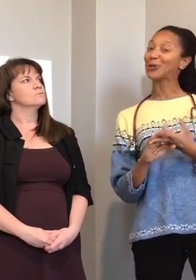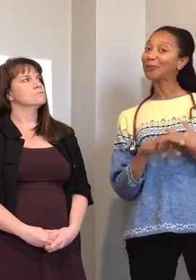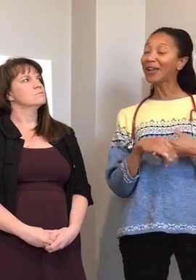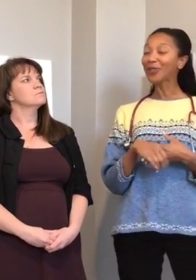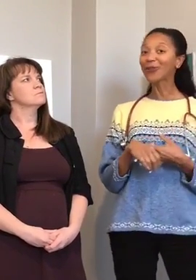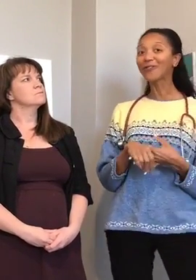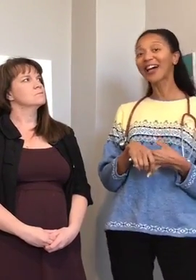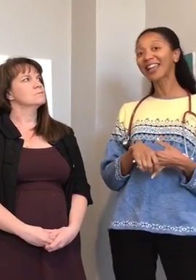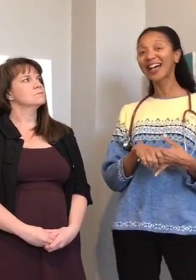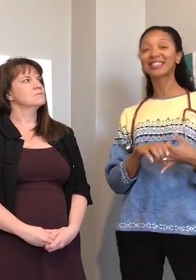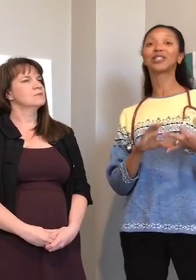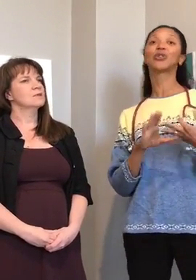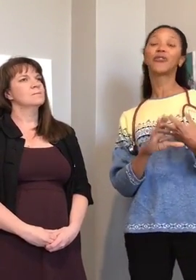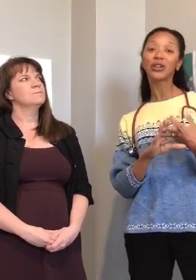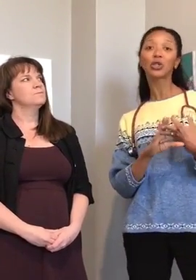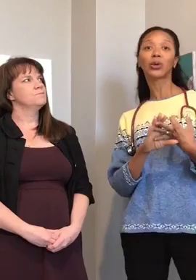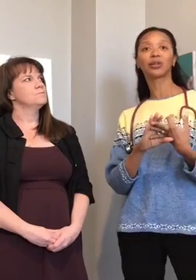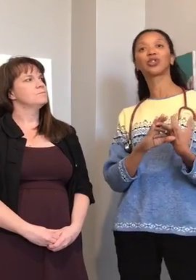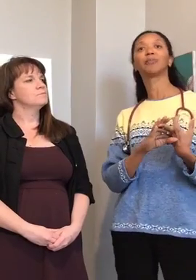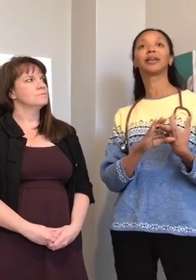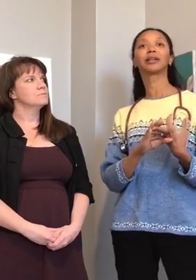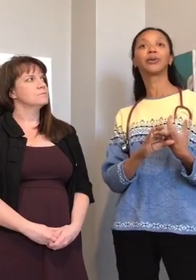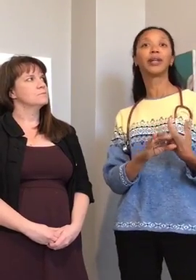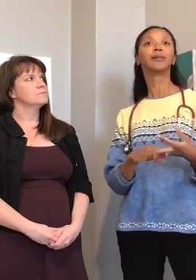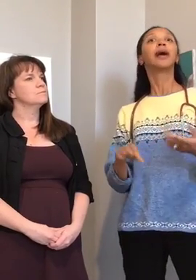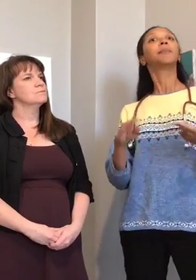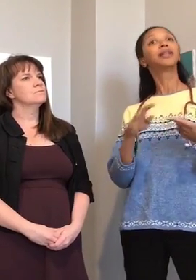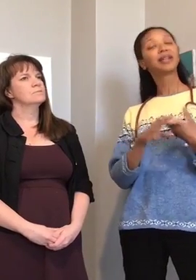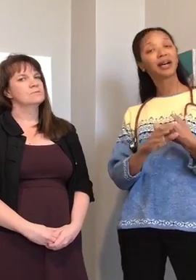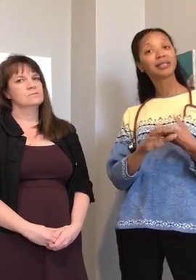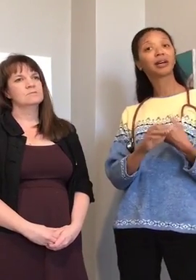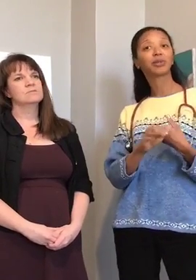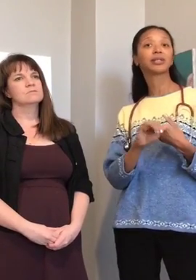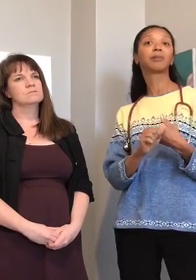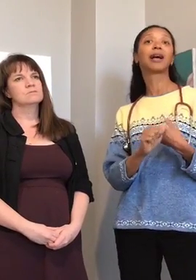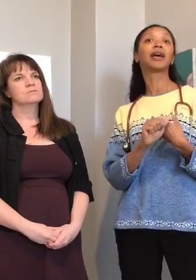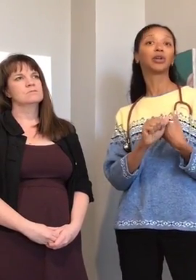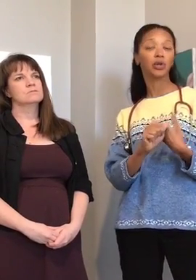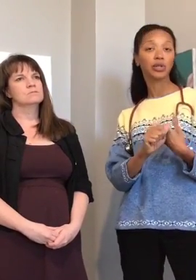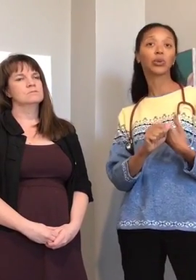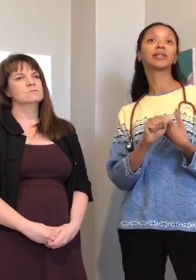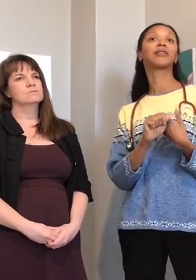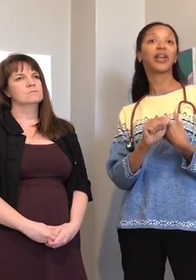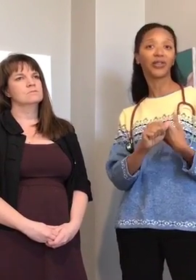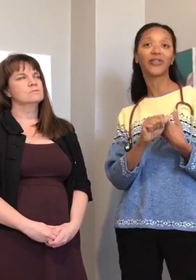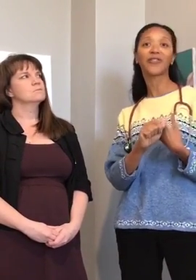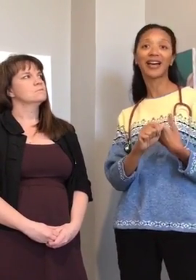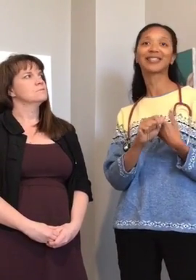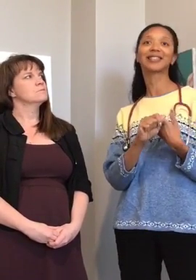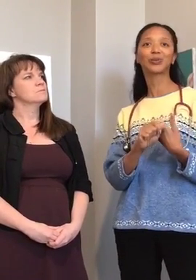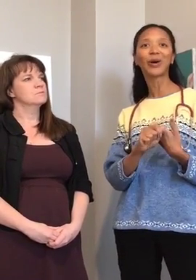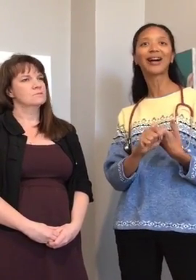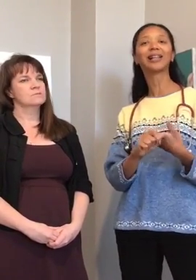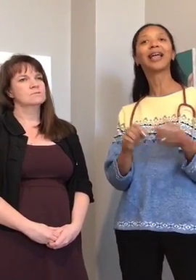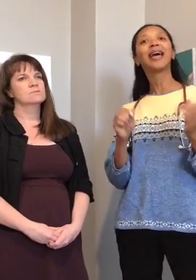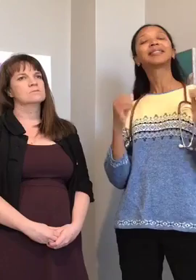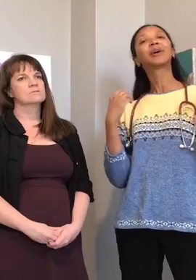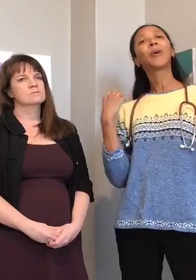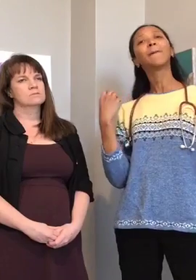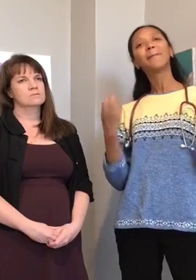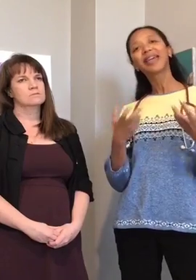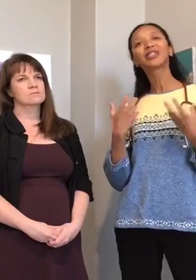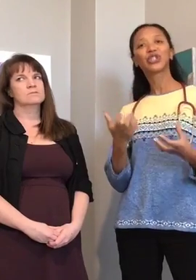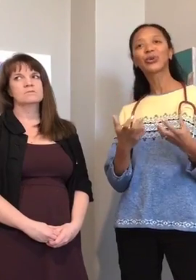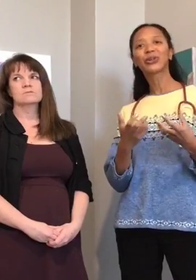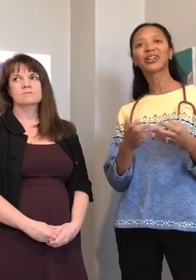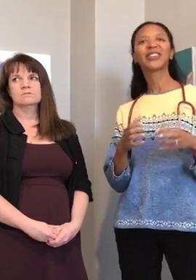of course your omega-3 fatty acids, your fish oil should be included. But nuts help to supply a good source of healthy fats as well.